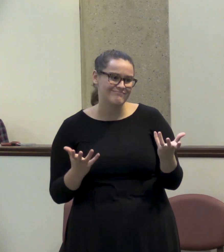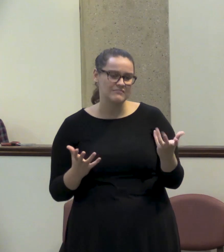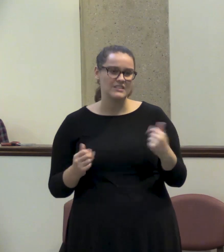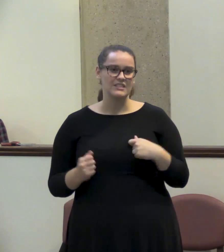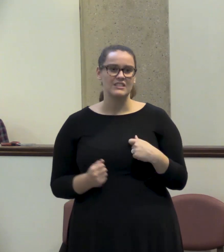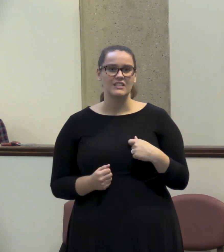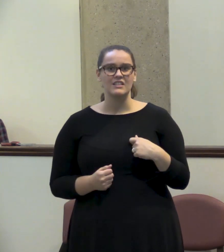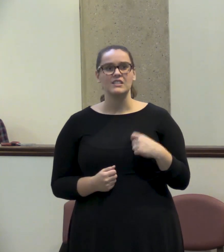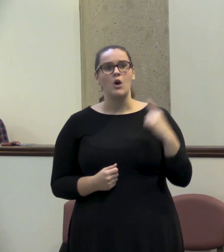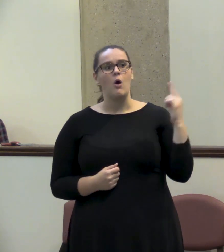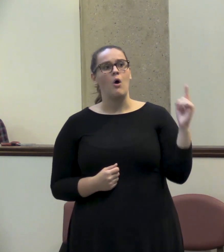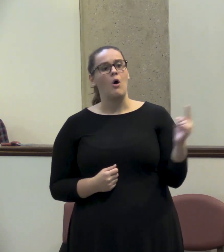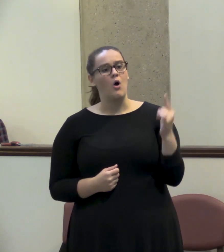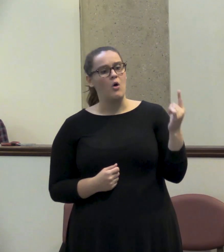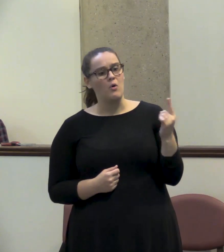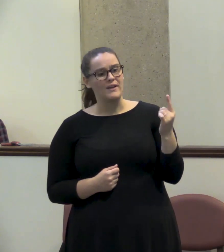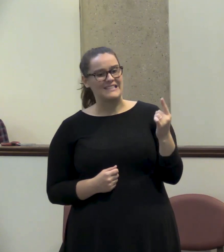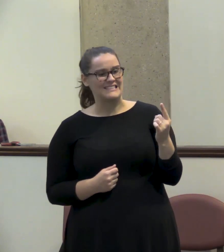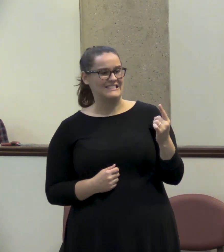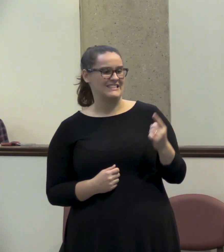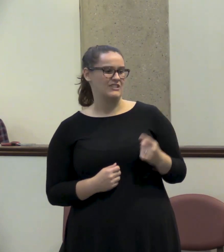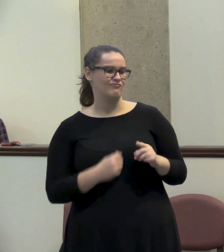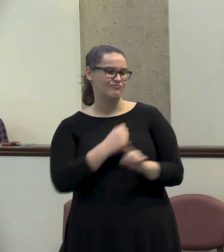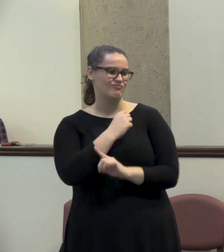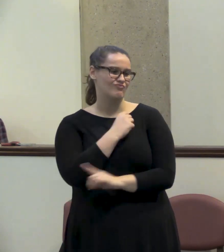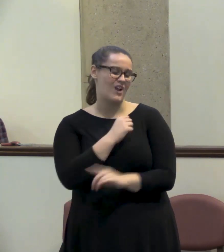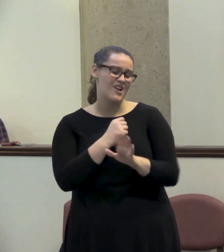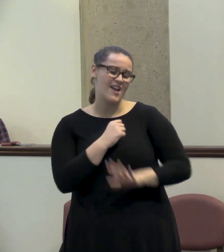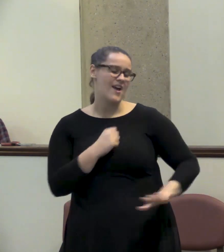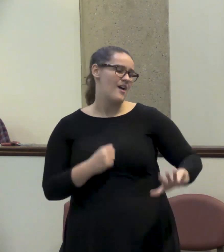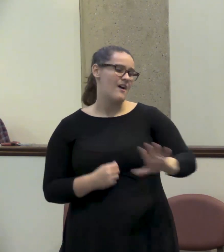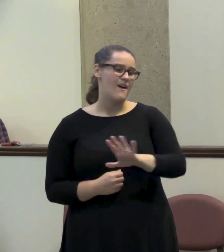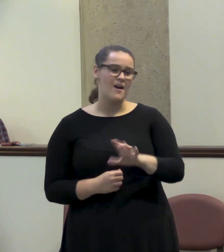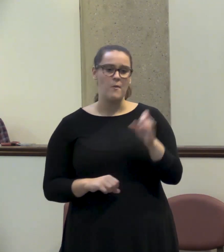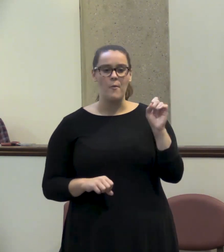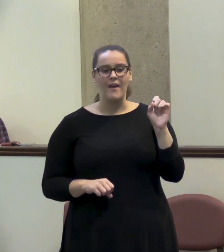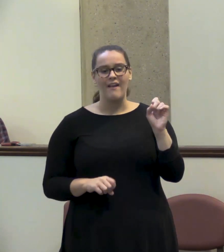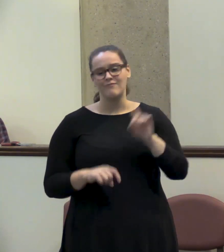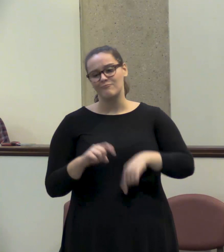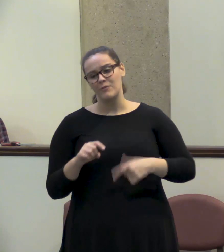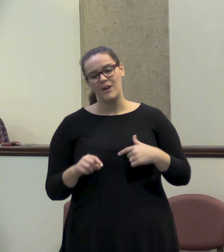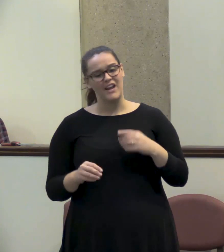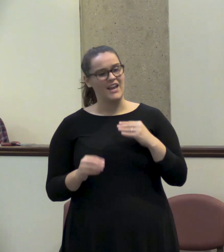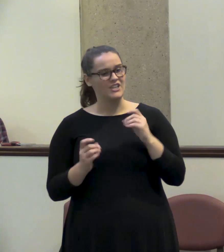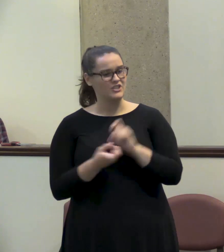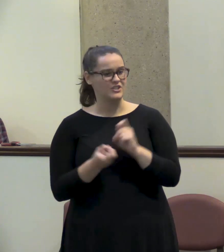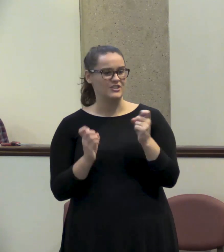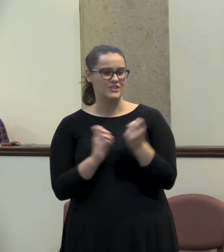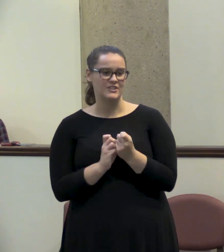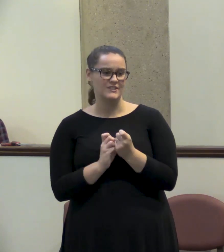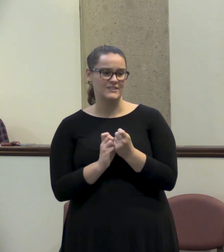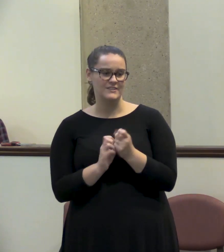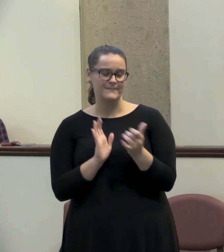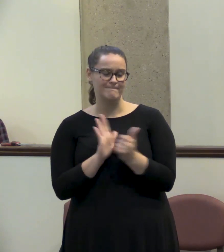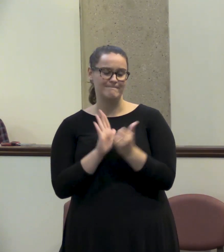is and always will be a dumping ground, and that nothing we do or say will change that.